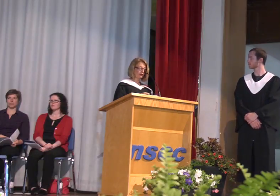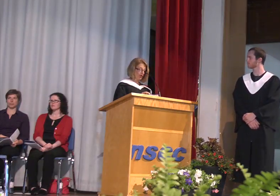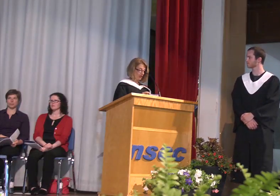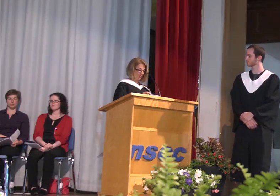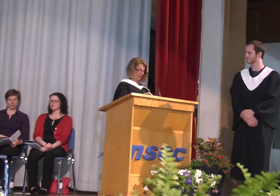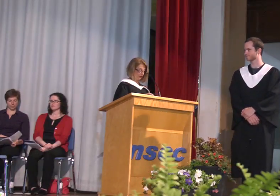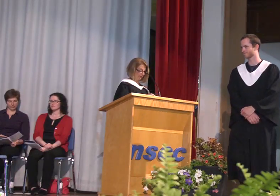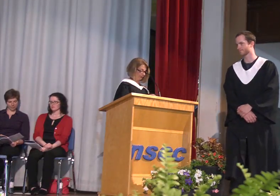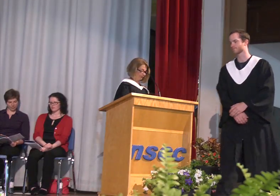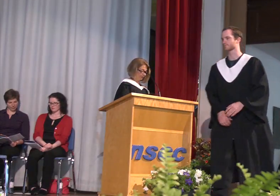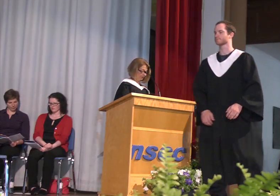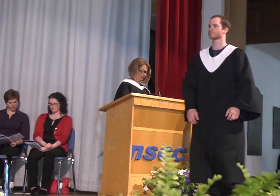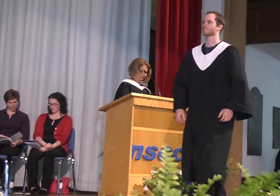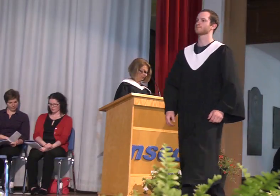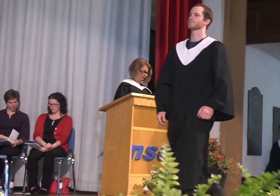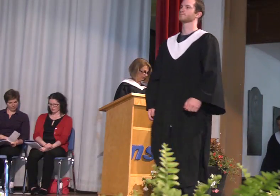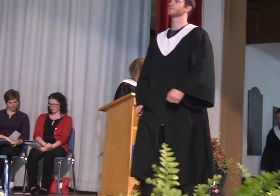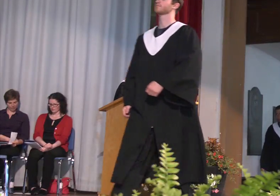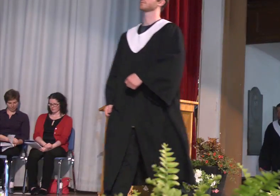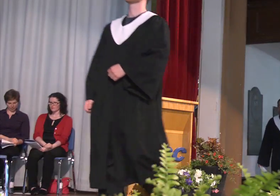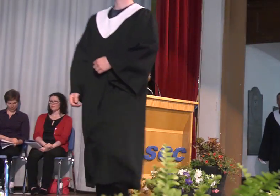Michael Foote.